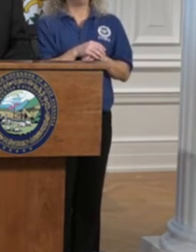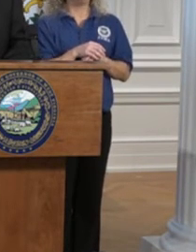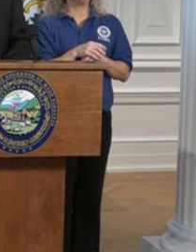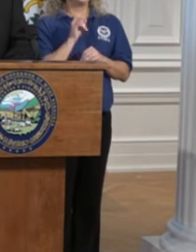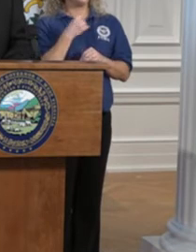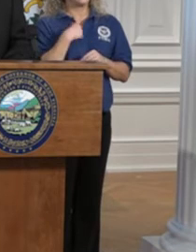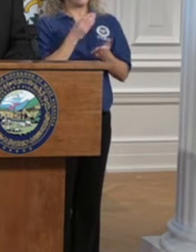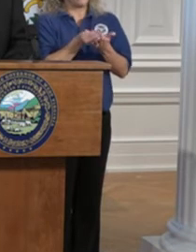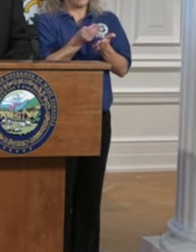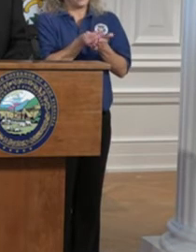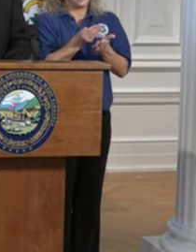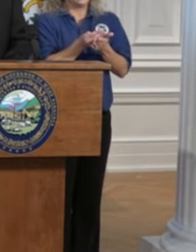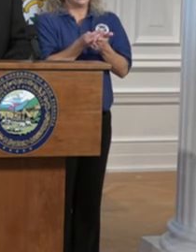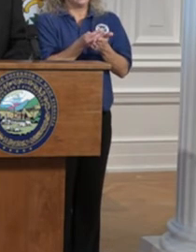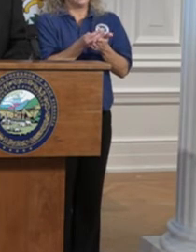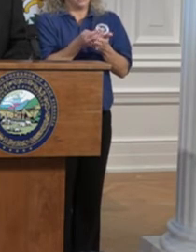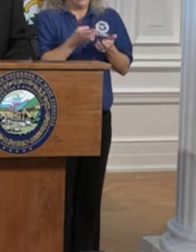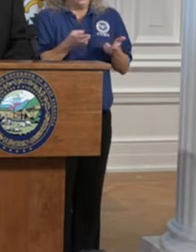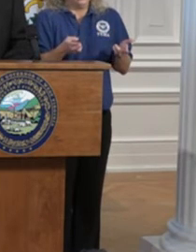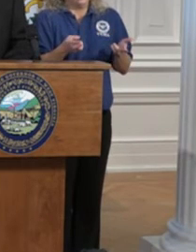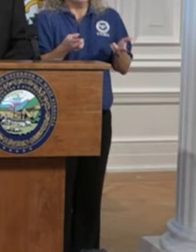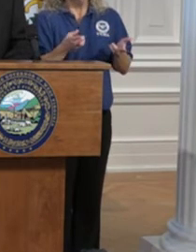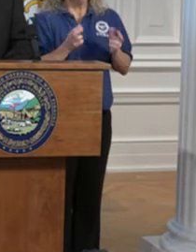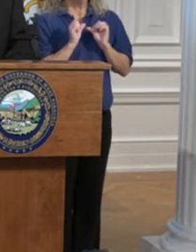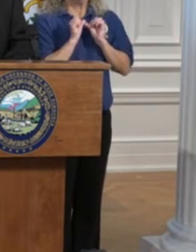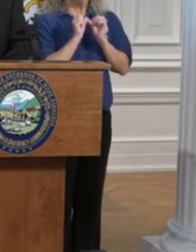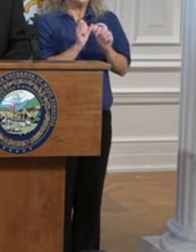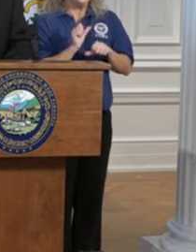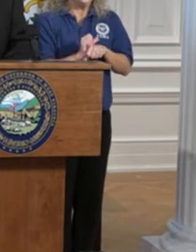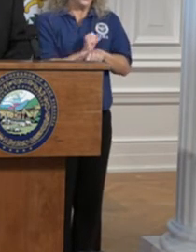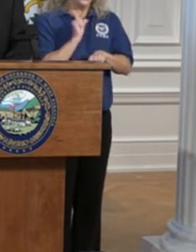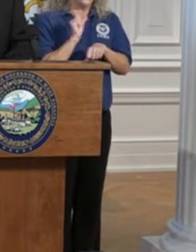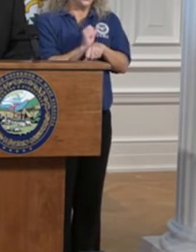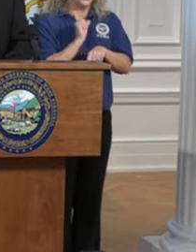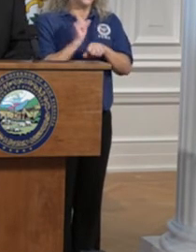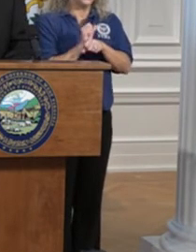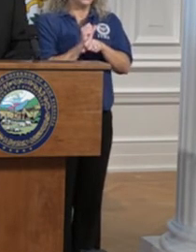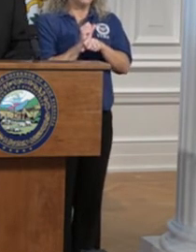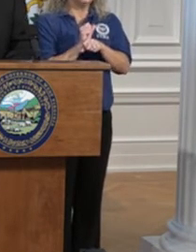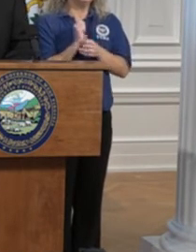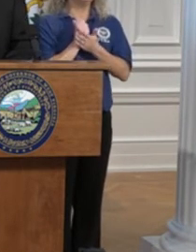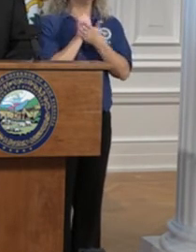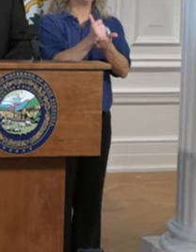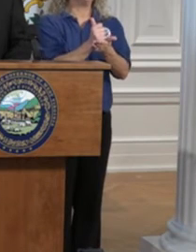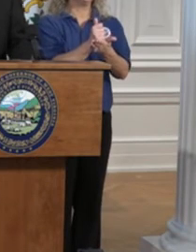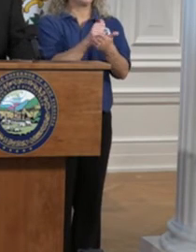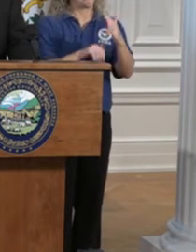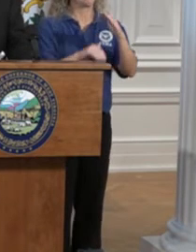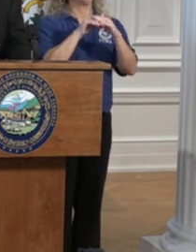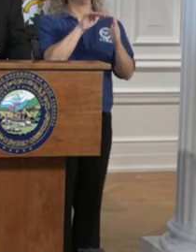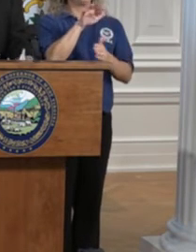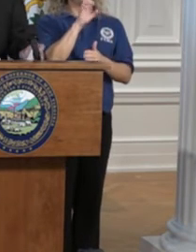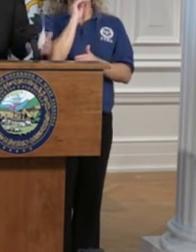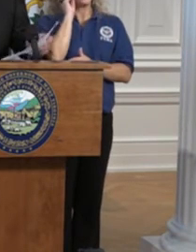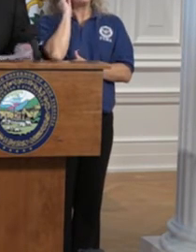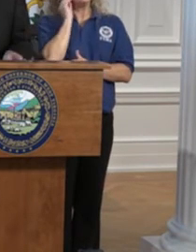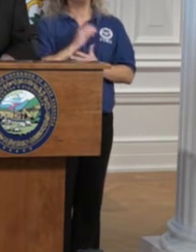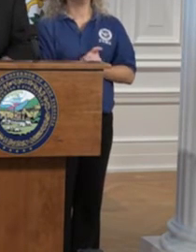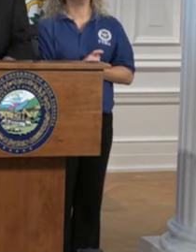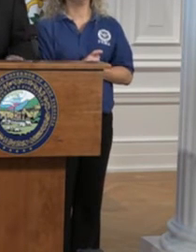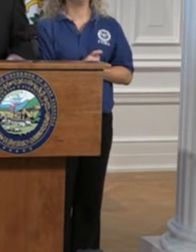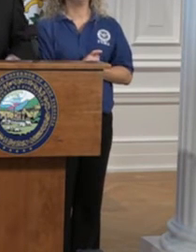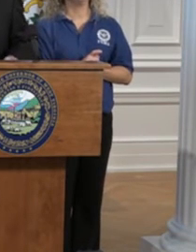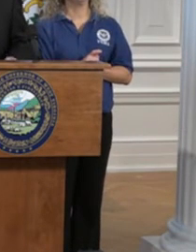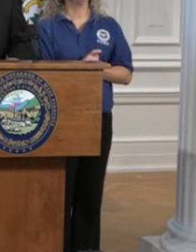as we have the finances and the resources, we're going to continue working to try to reach at least 500 homes. If you